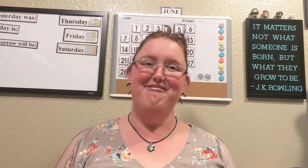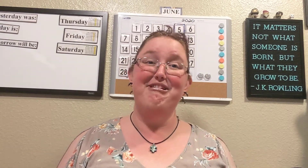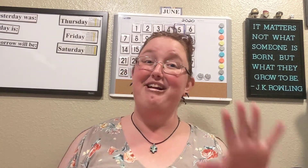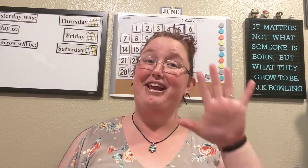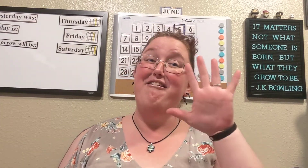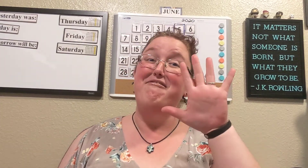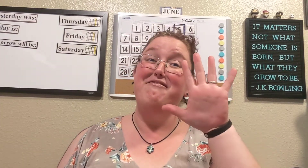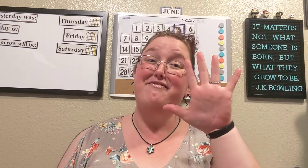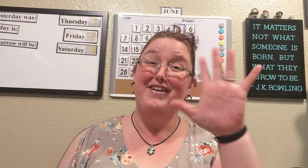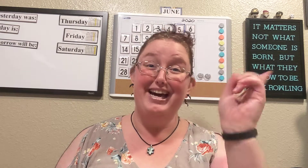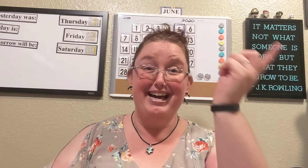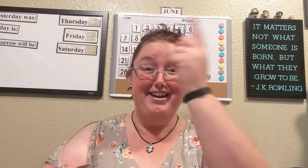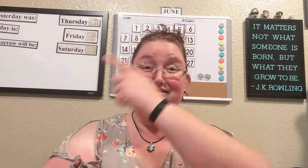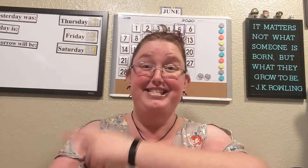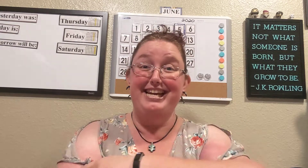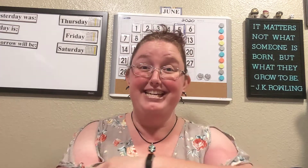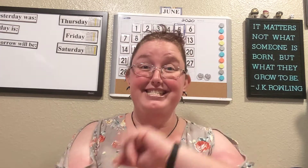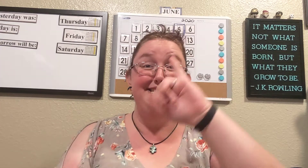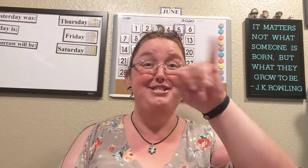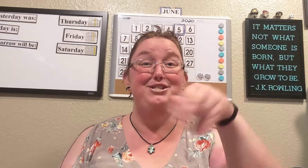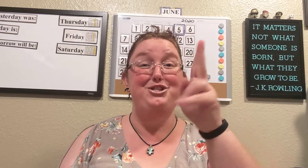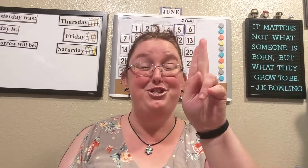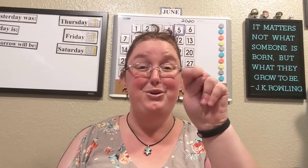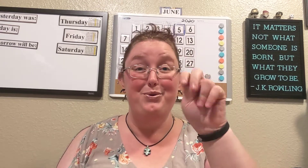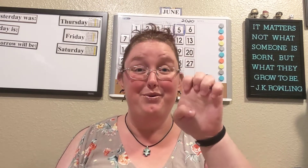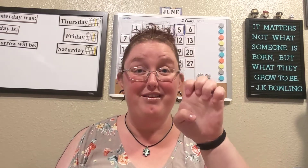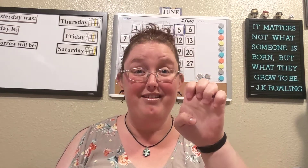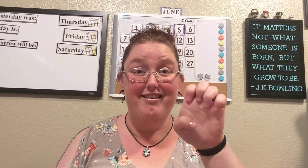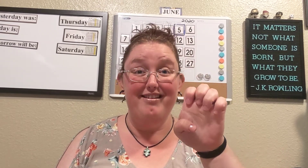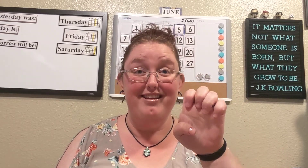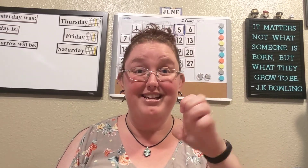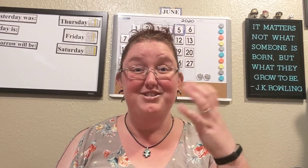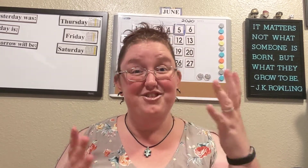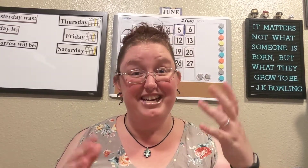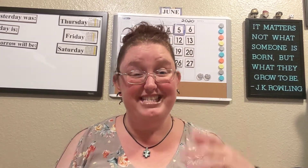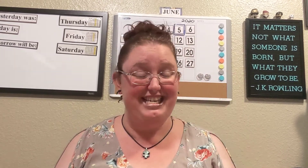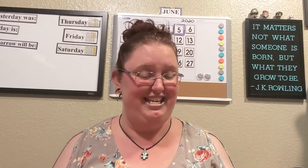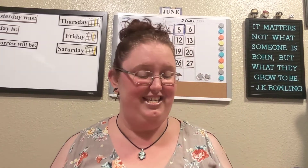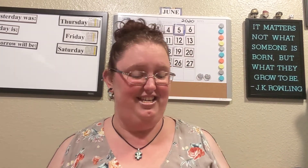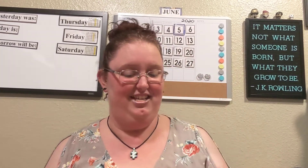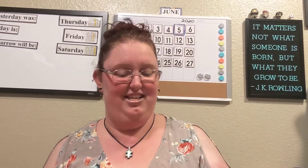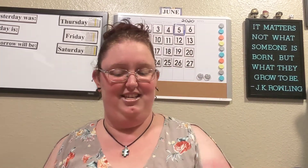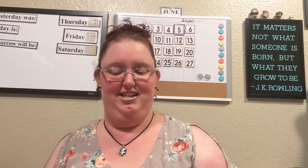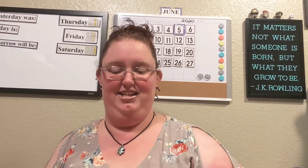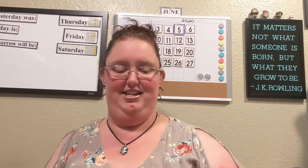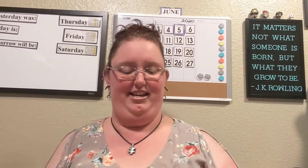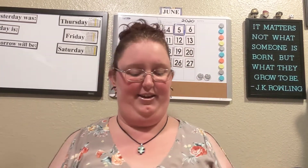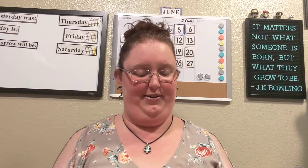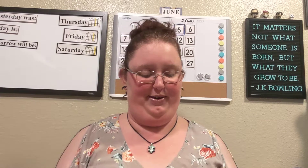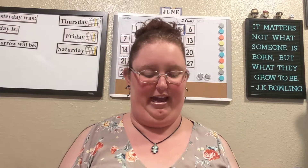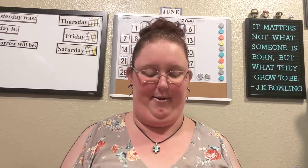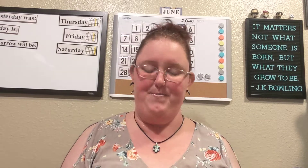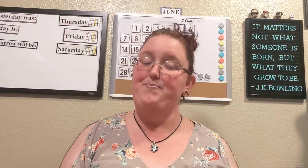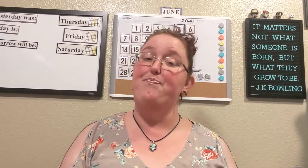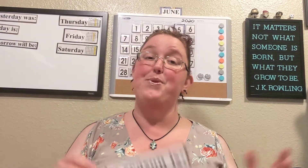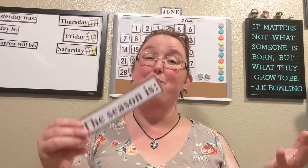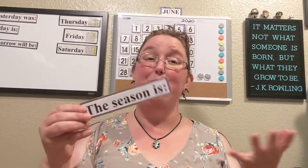We're already 5 days into June. That's crazy. Okay.